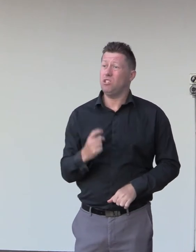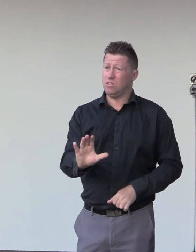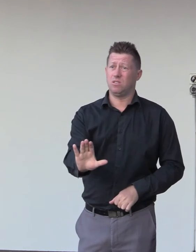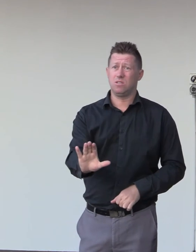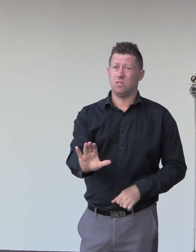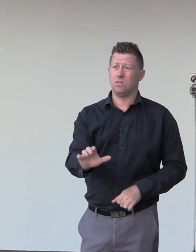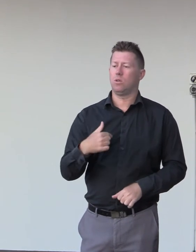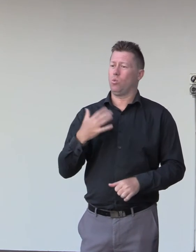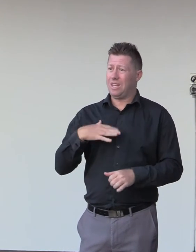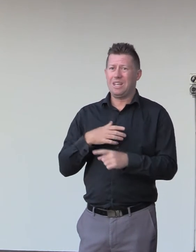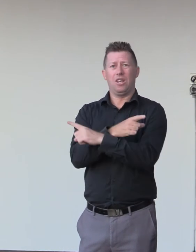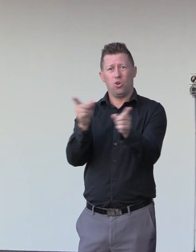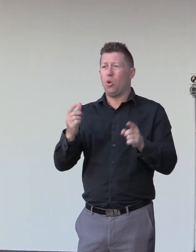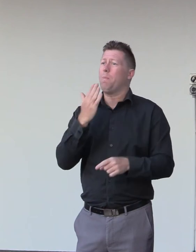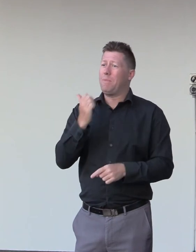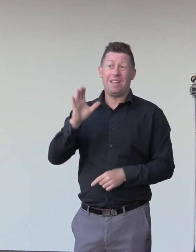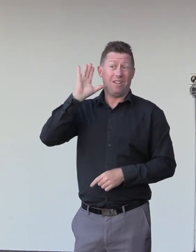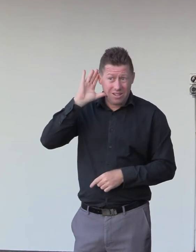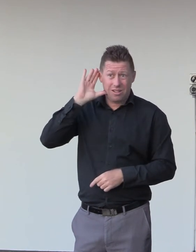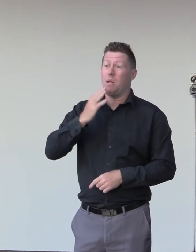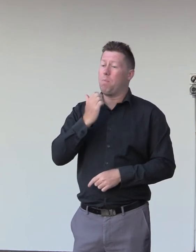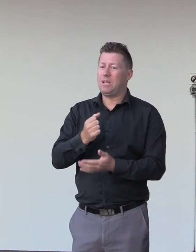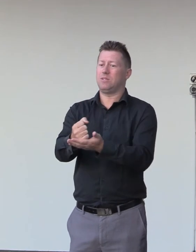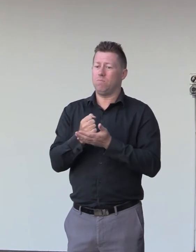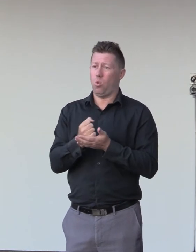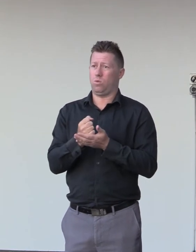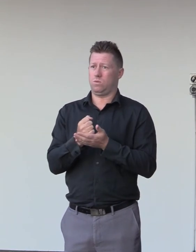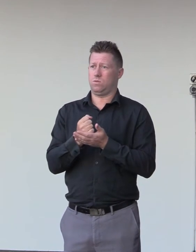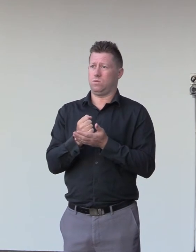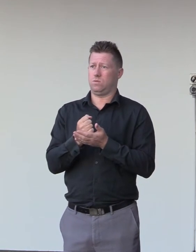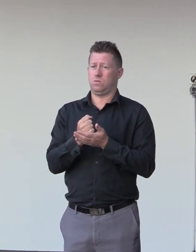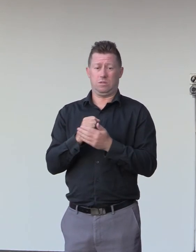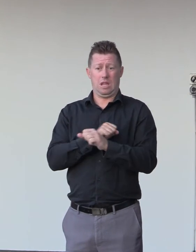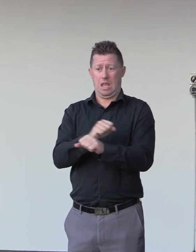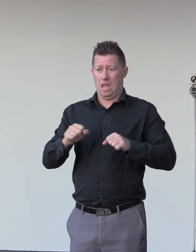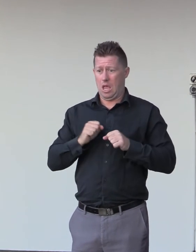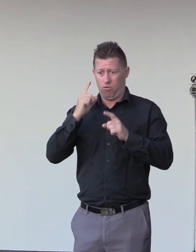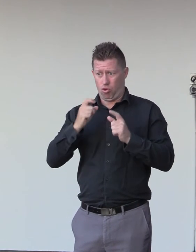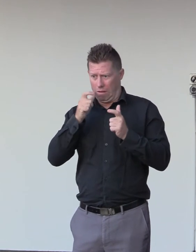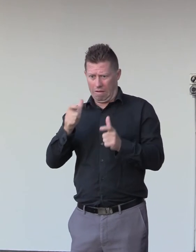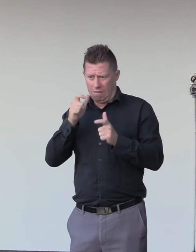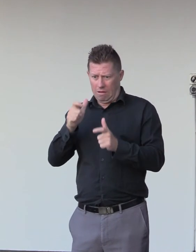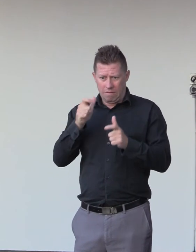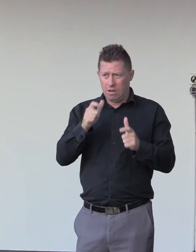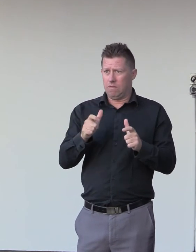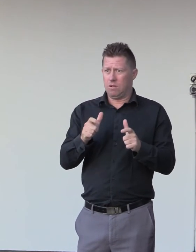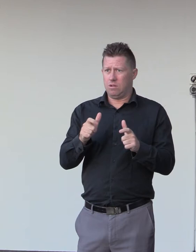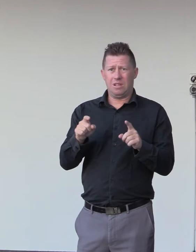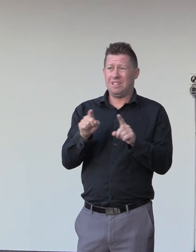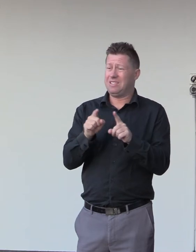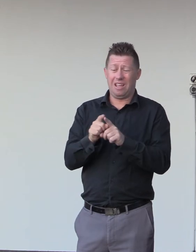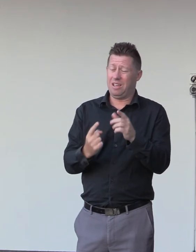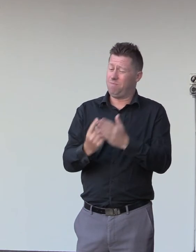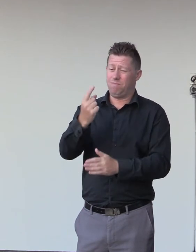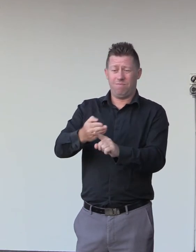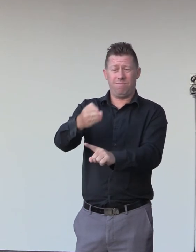to continue to support the South Australian efforts in relation to this particular issue, as they have done through our other